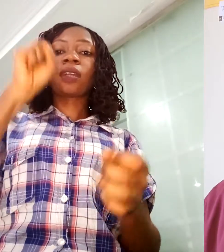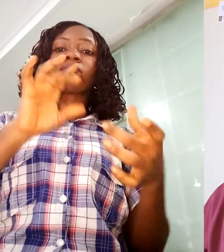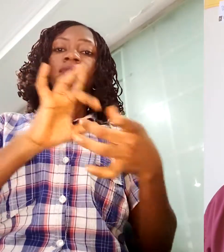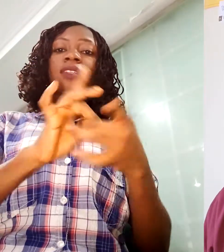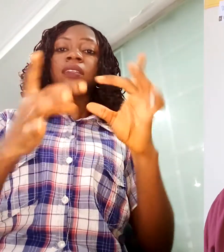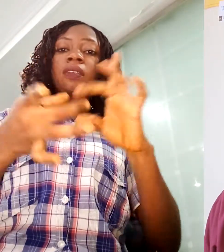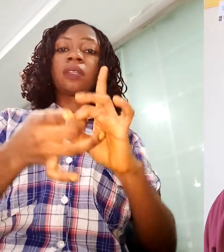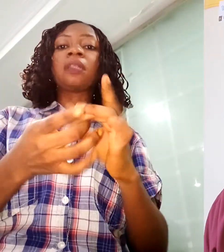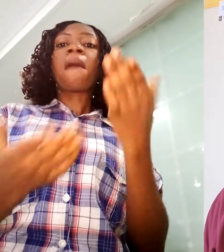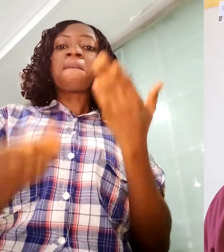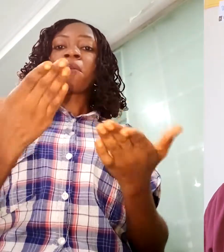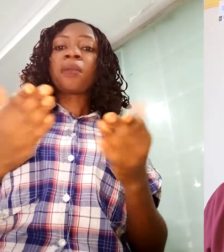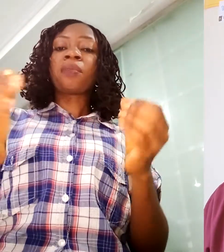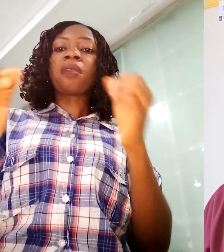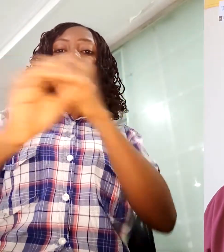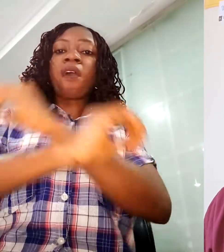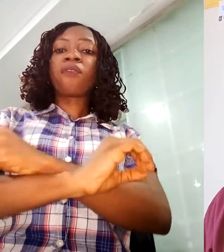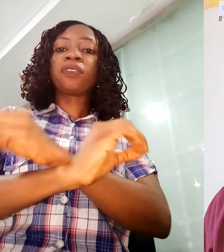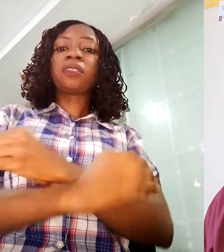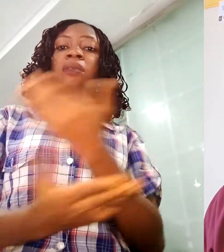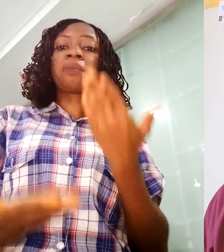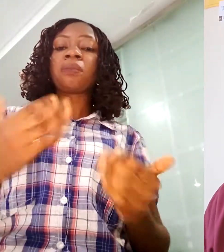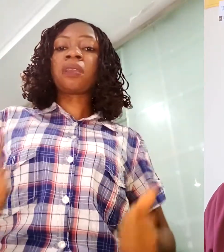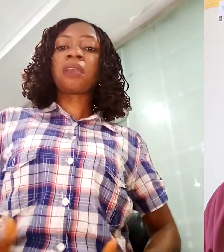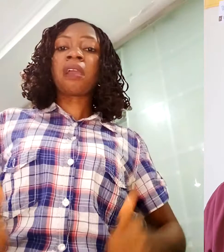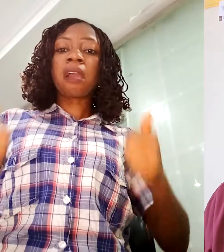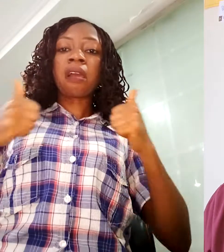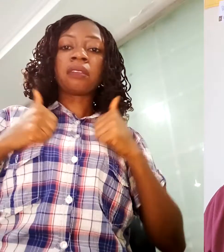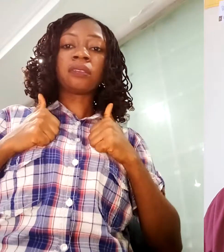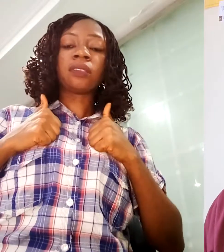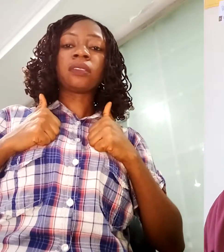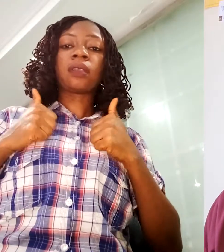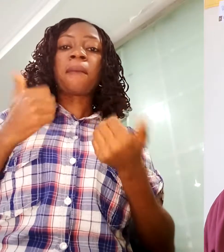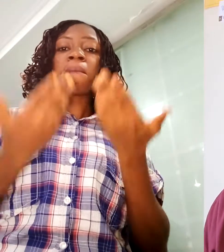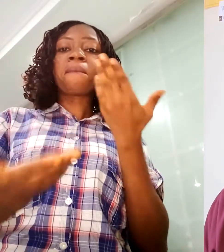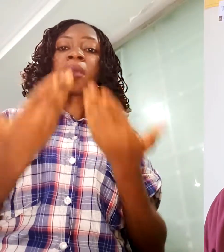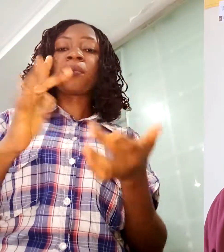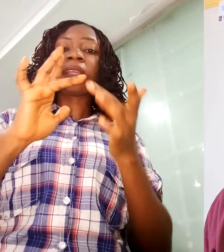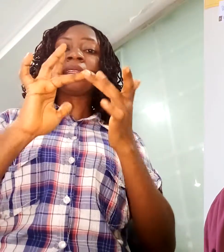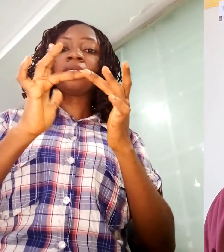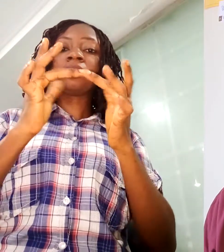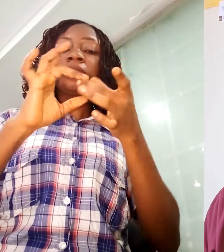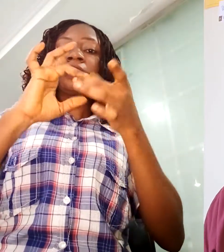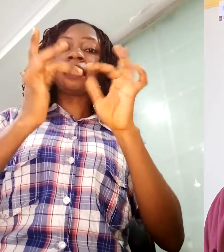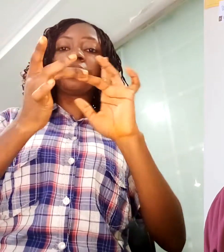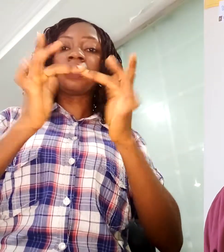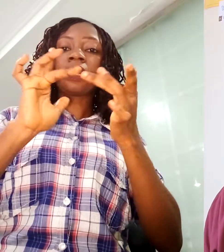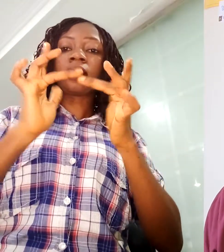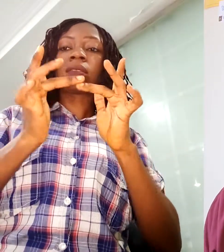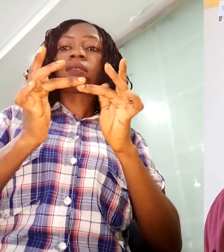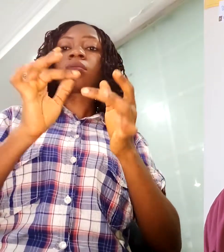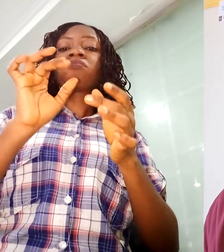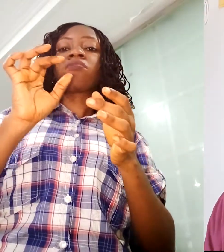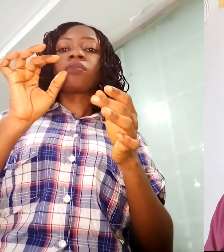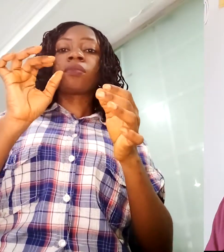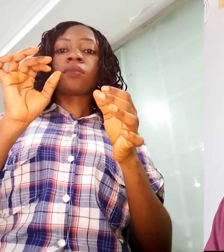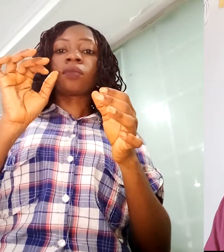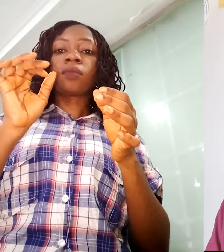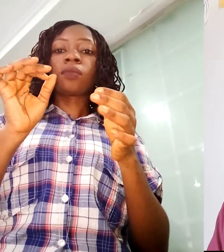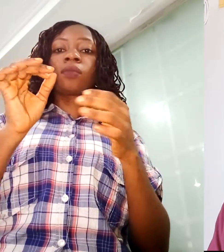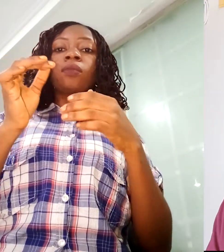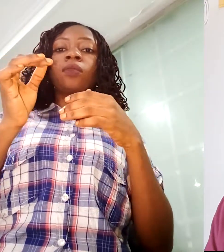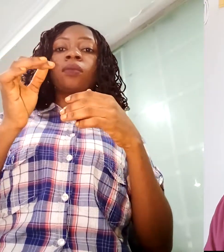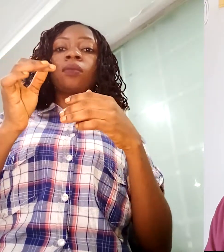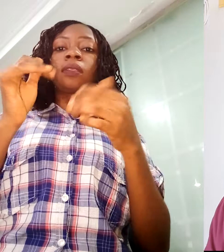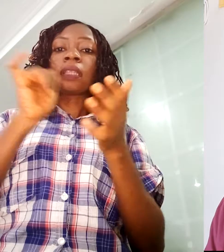be offices, this could be addresses, this could be online links or something. In as much as